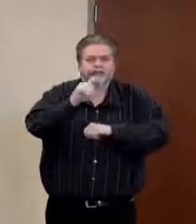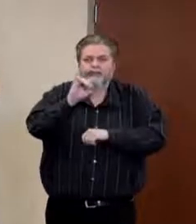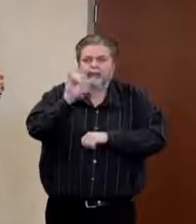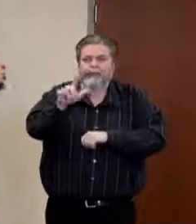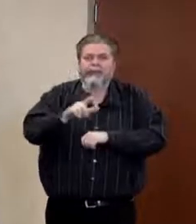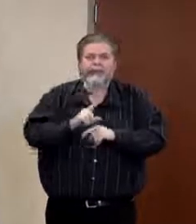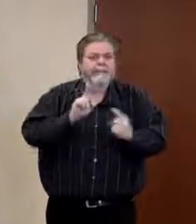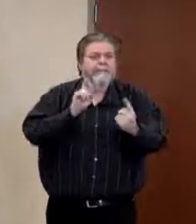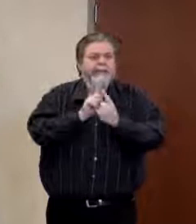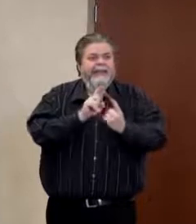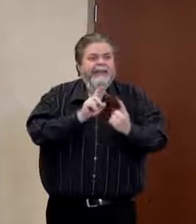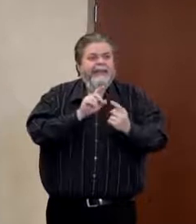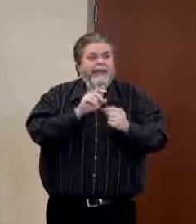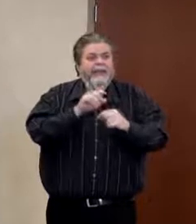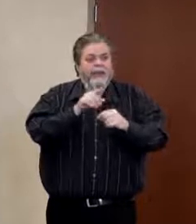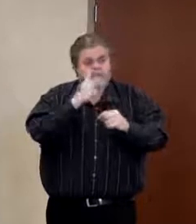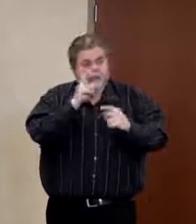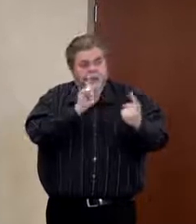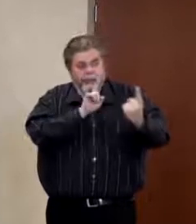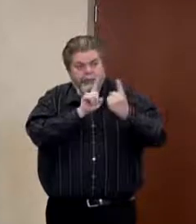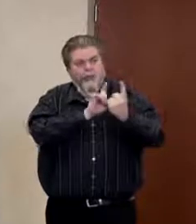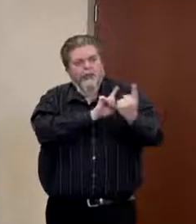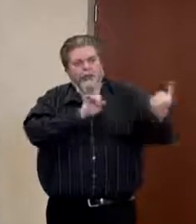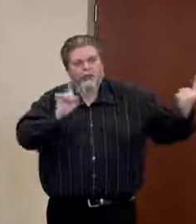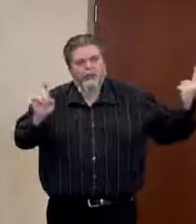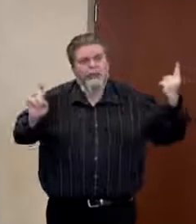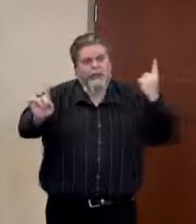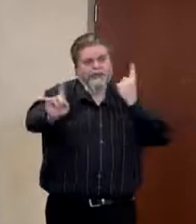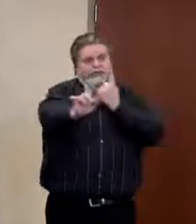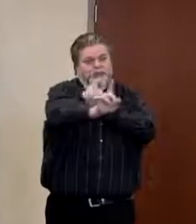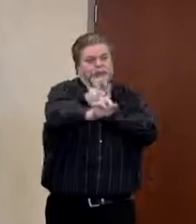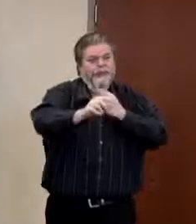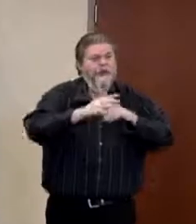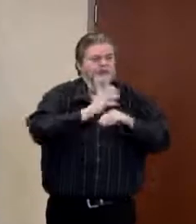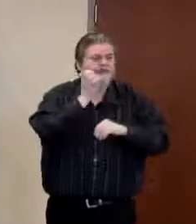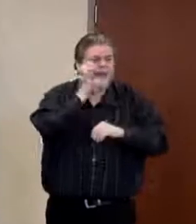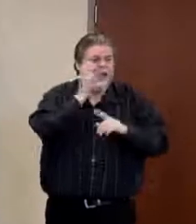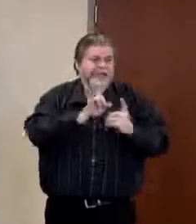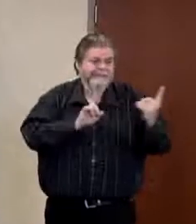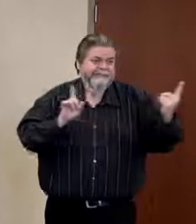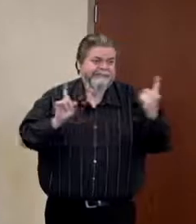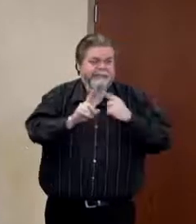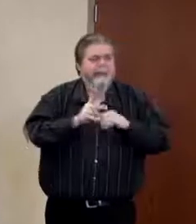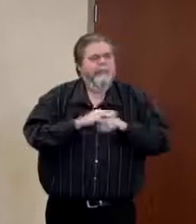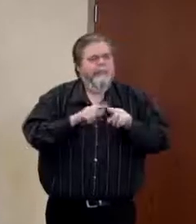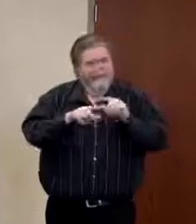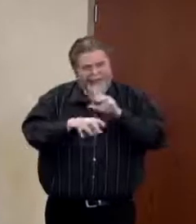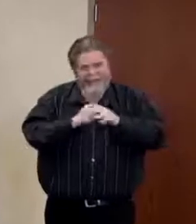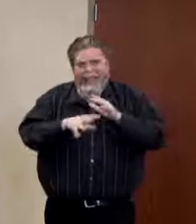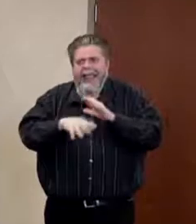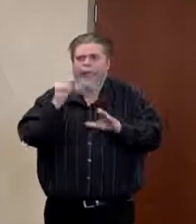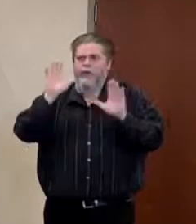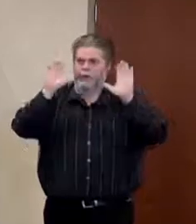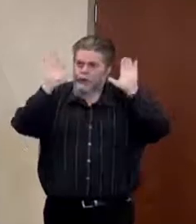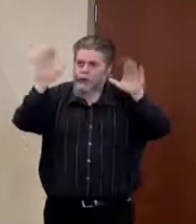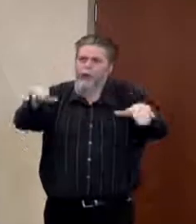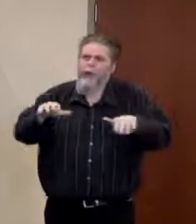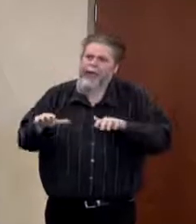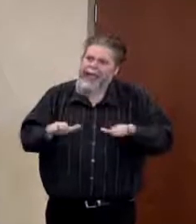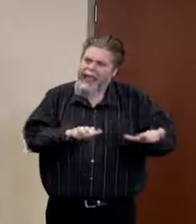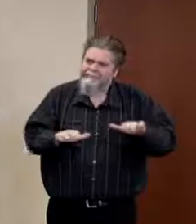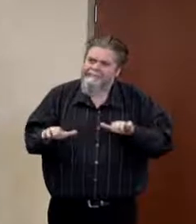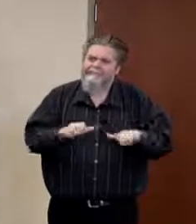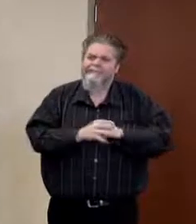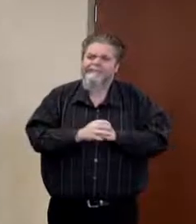get out on the grass, social distance, converge after, get out. The more we also encourage people to get out and be active, the